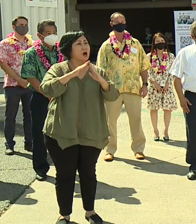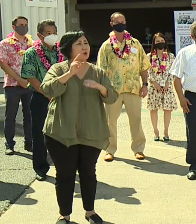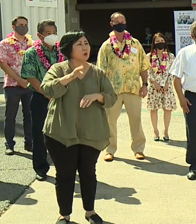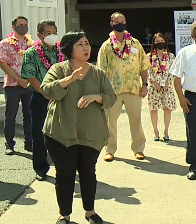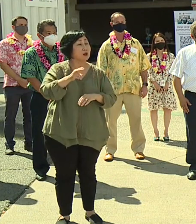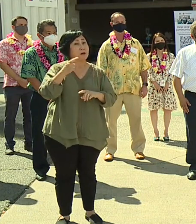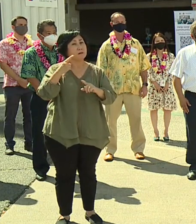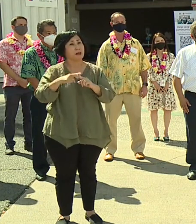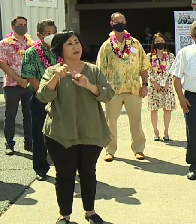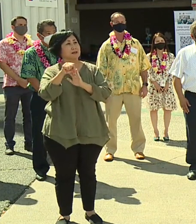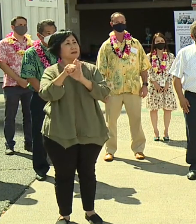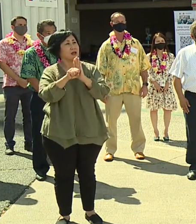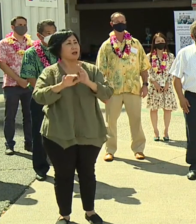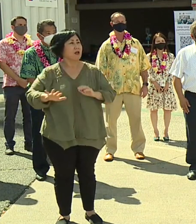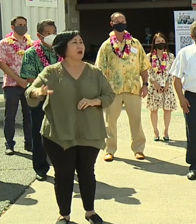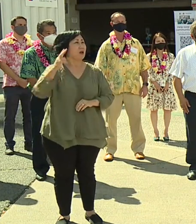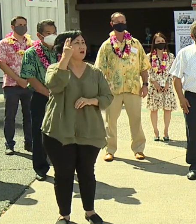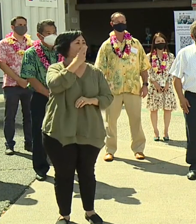Hawaii and his country.